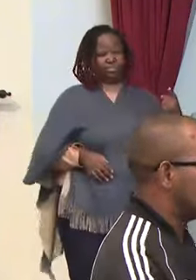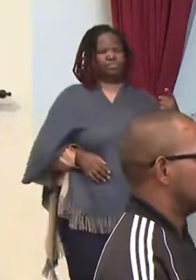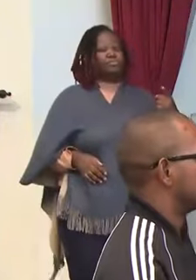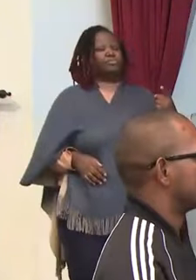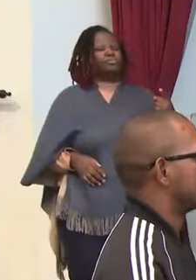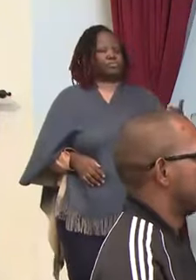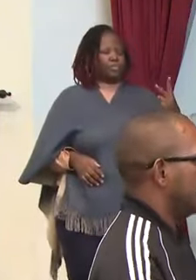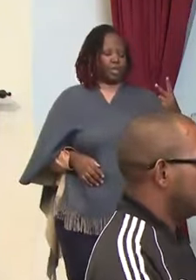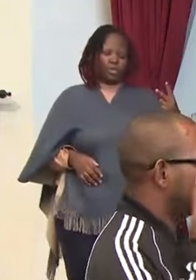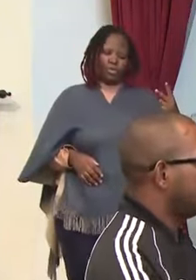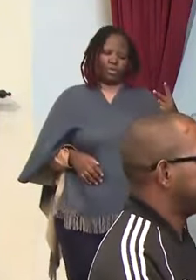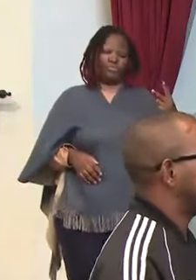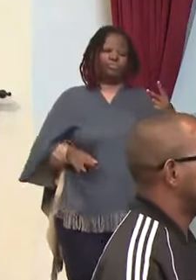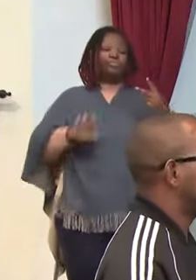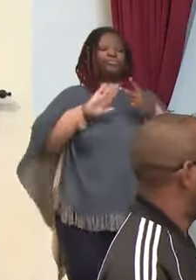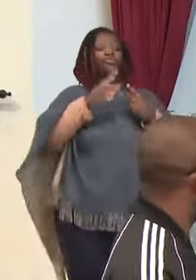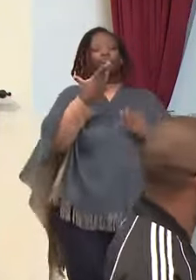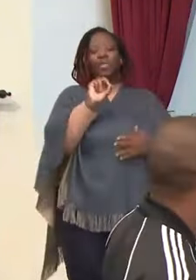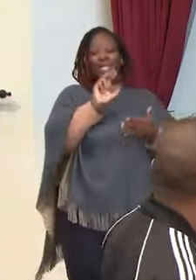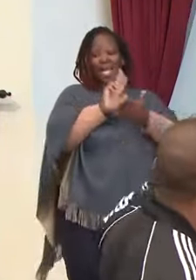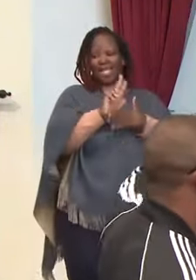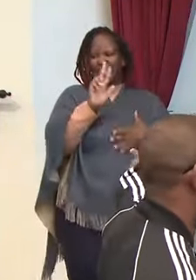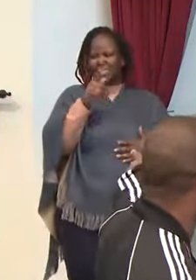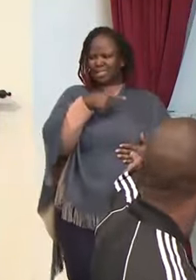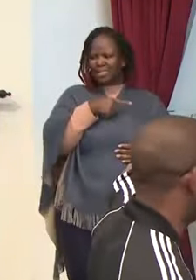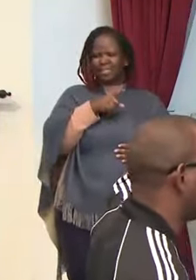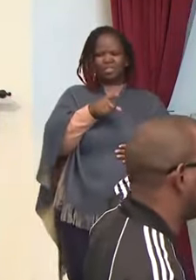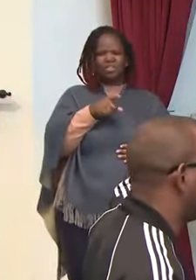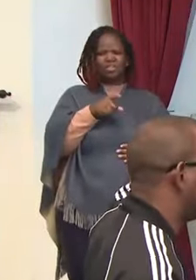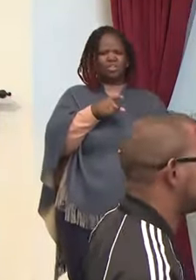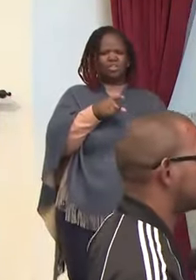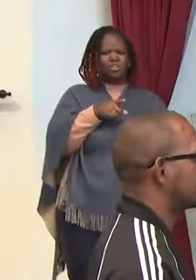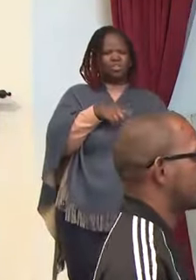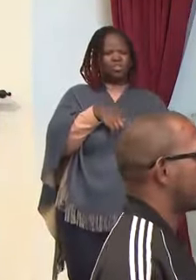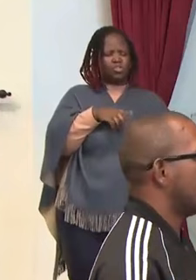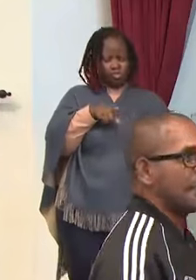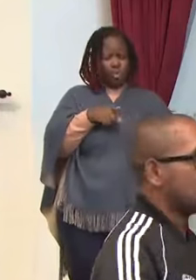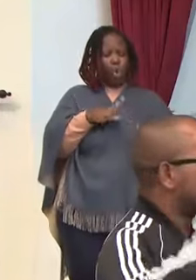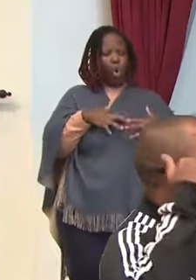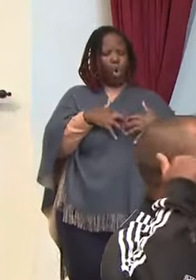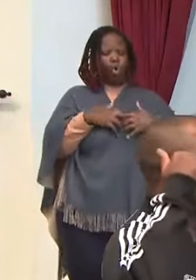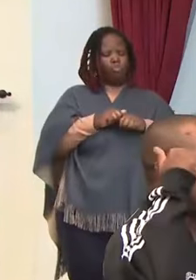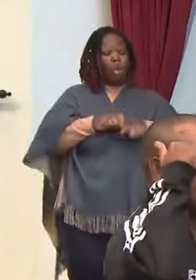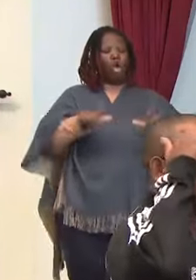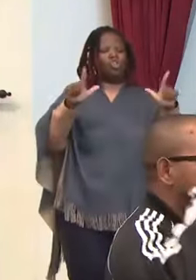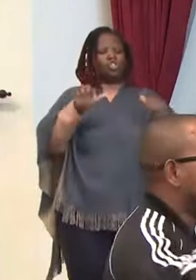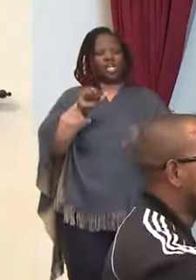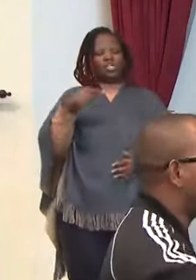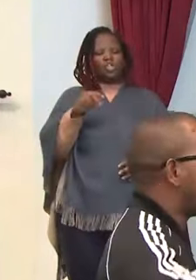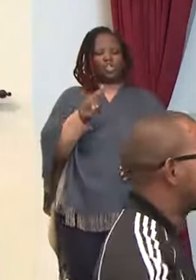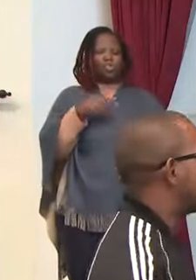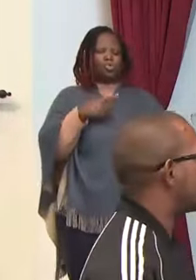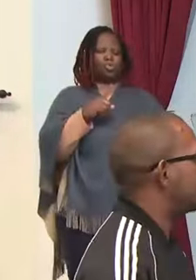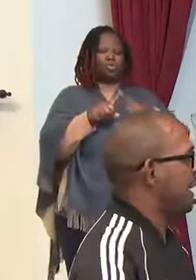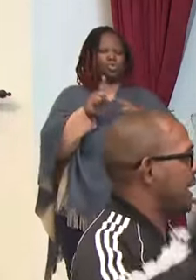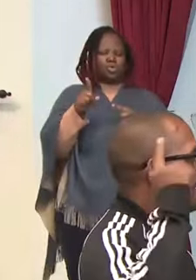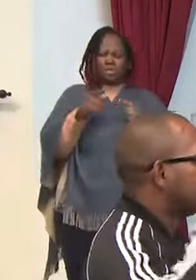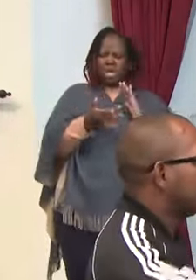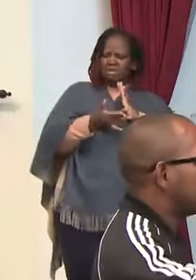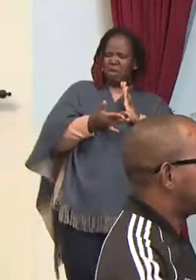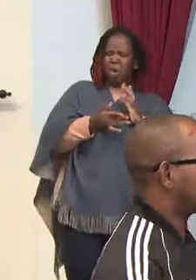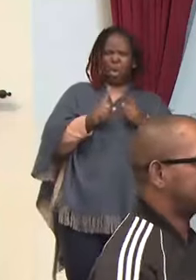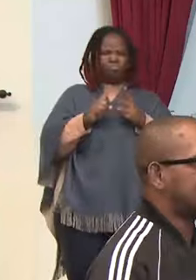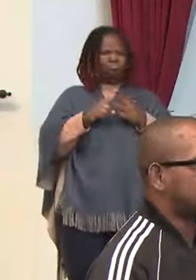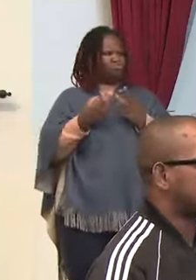Number two, in 2018, Minister, you launched the AGU right here. They were promised state-of-the-art tech,